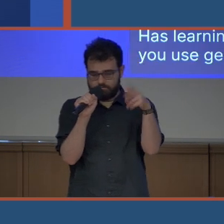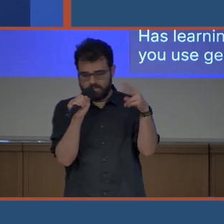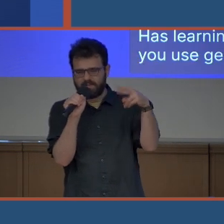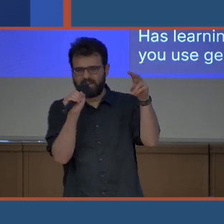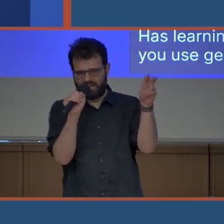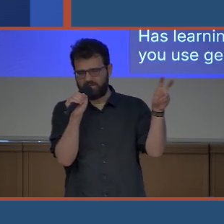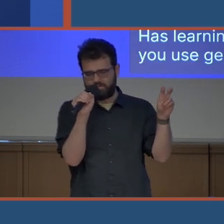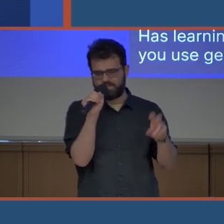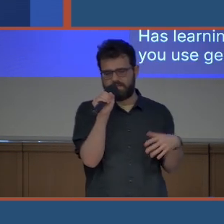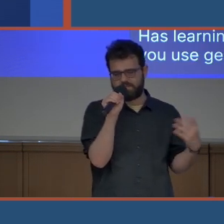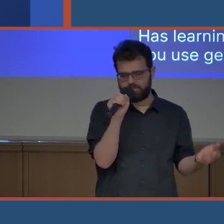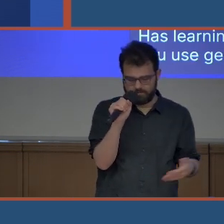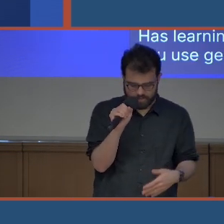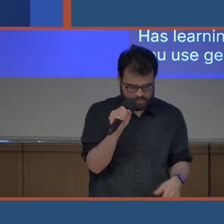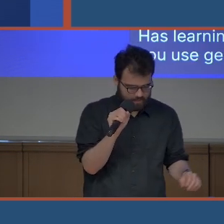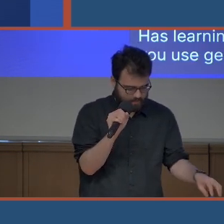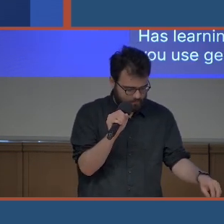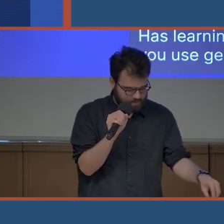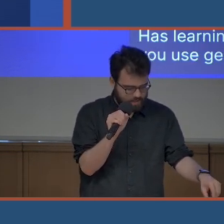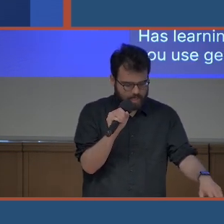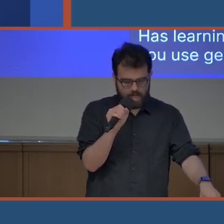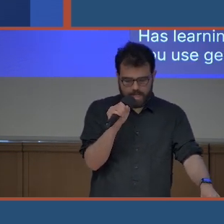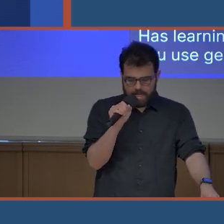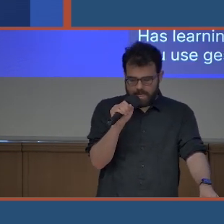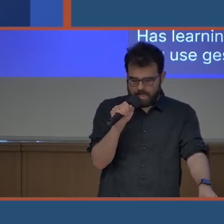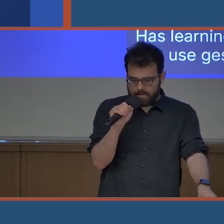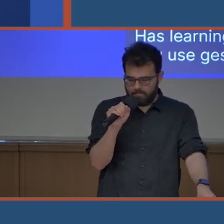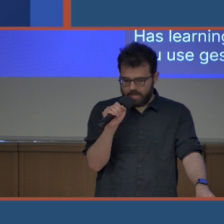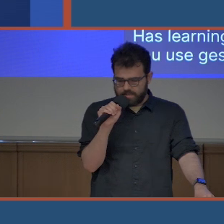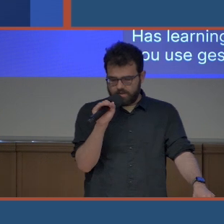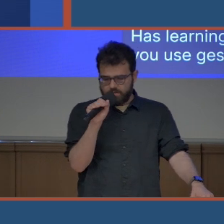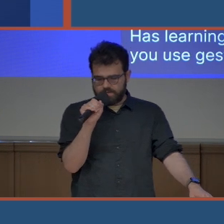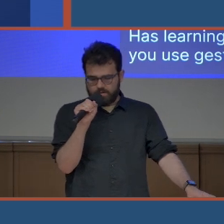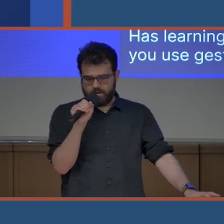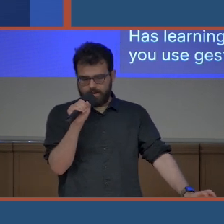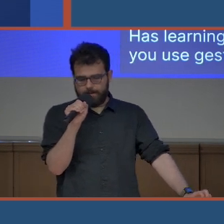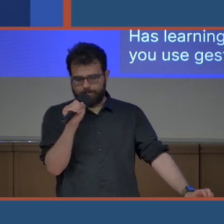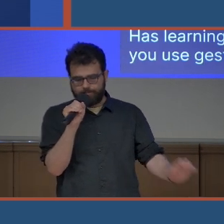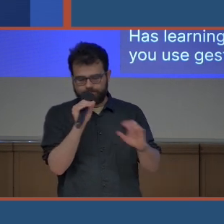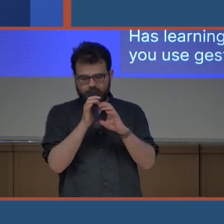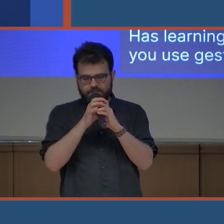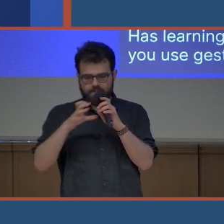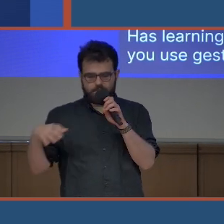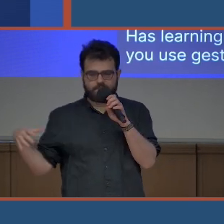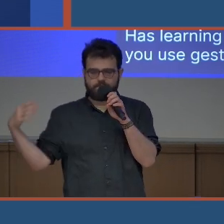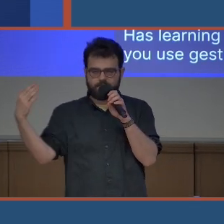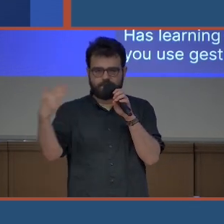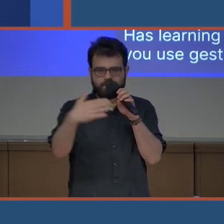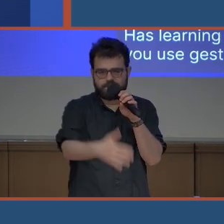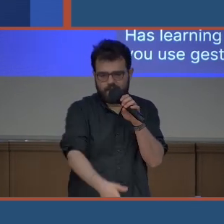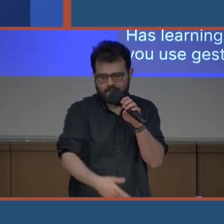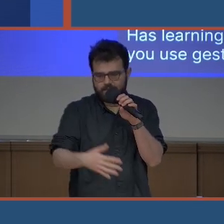on the French Sign Language, but it also had elements of